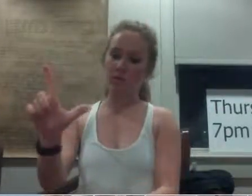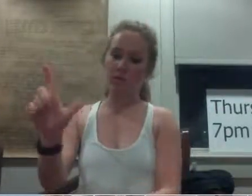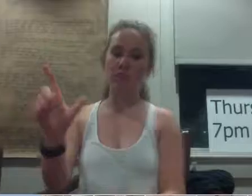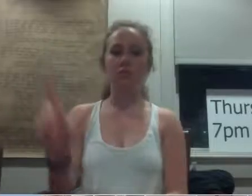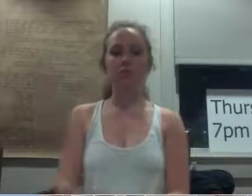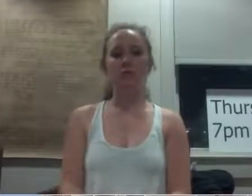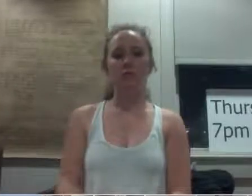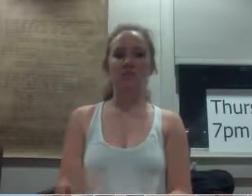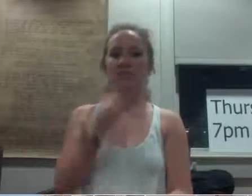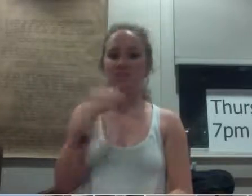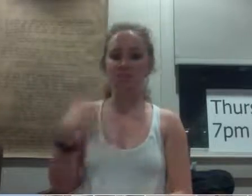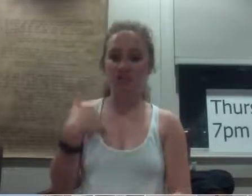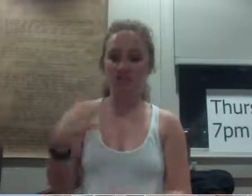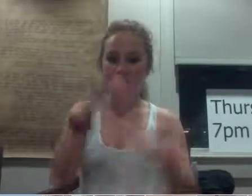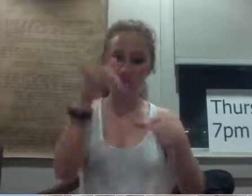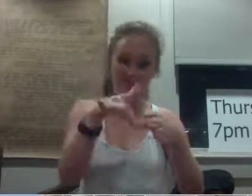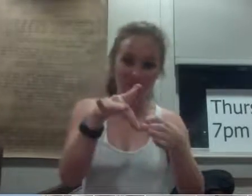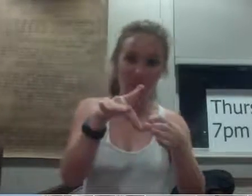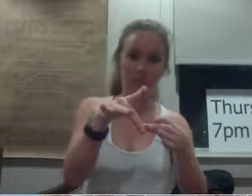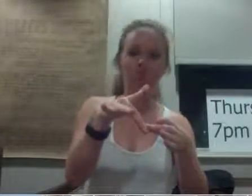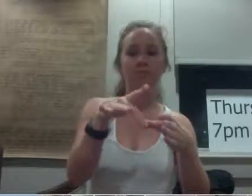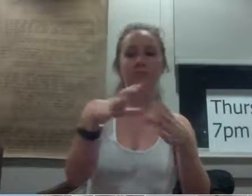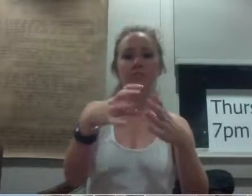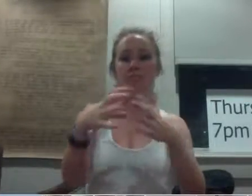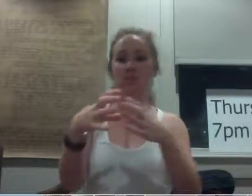Another type of cell doesn't have a nucleus.